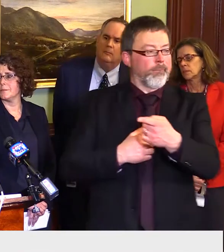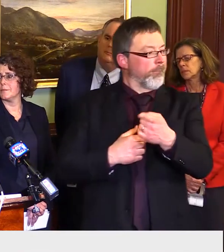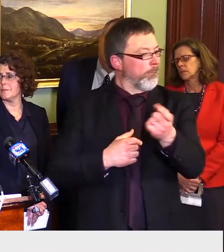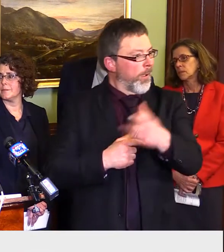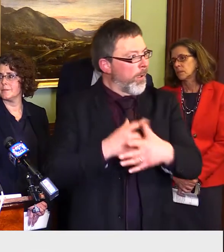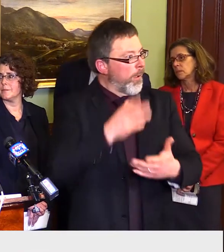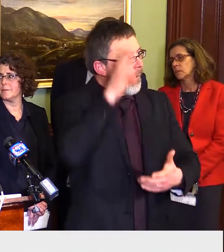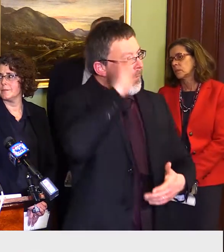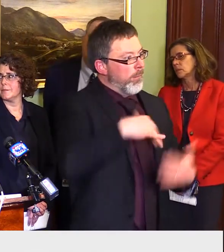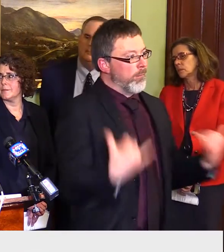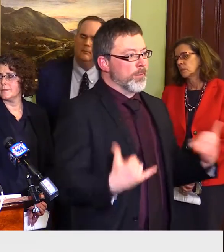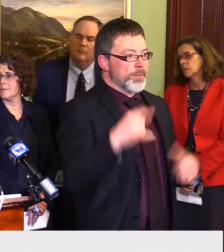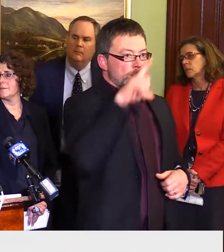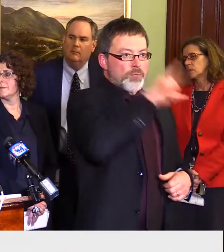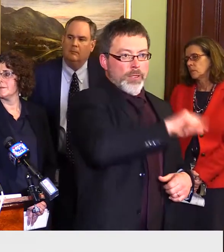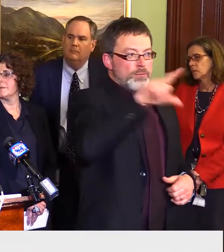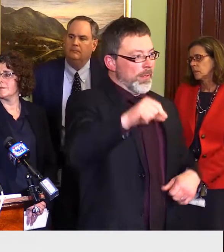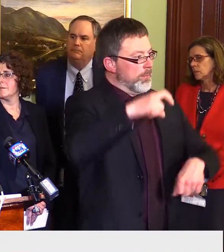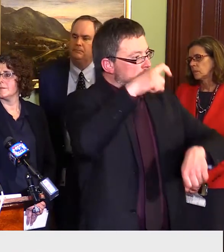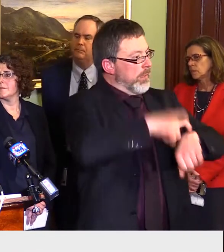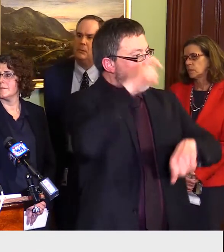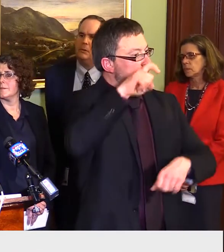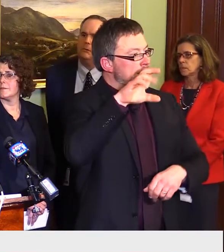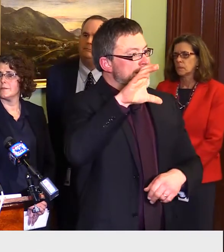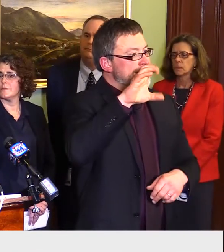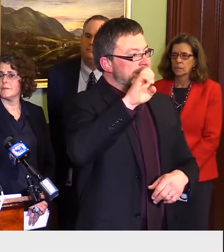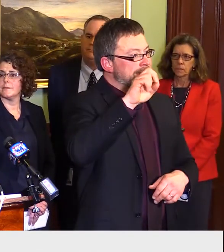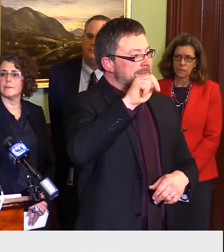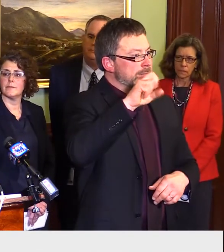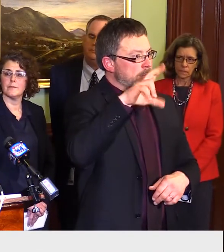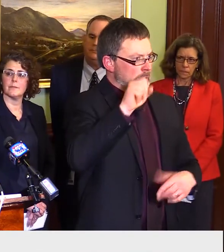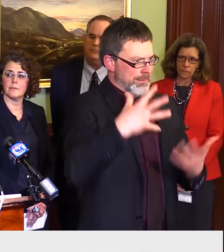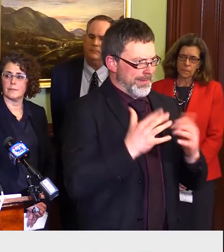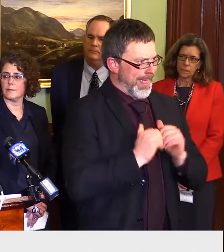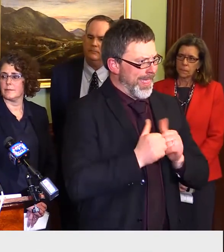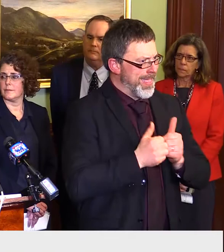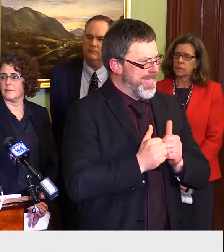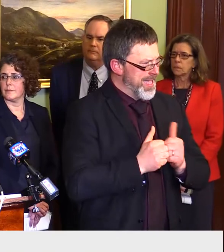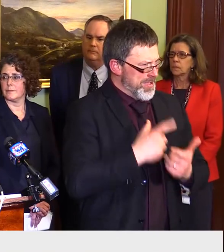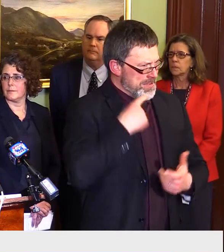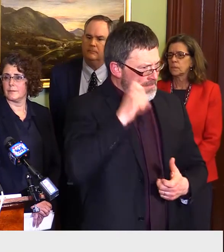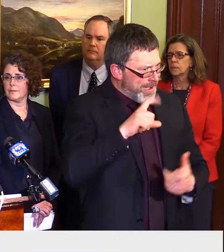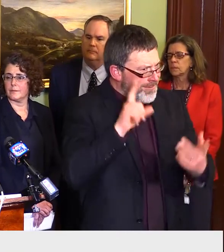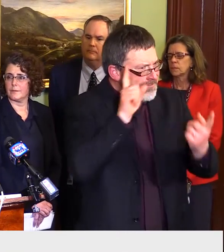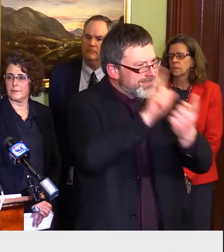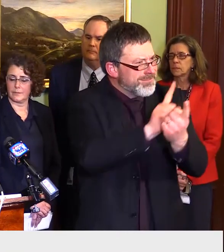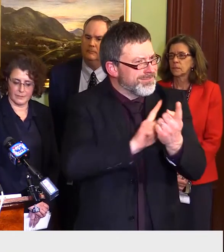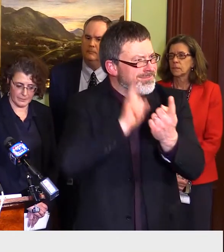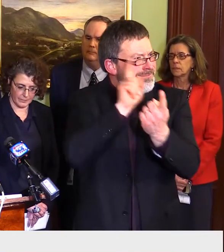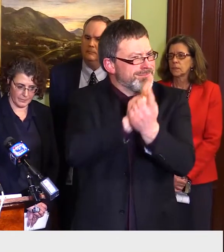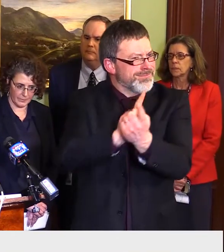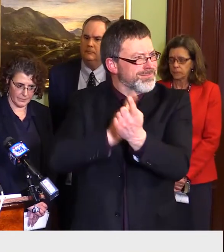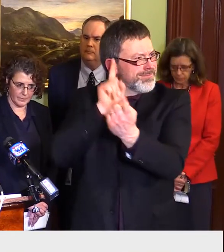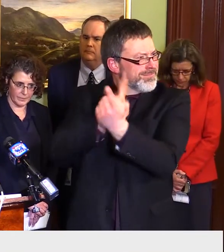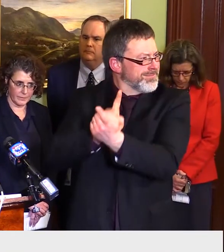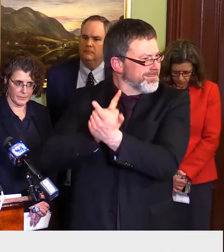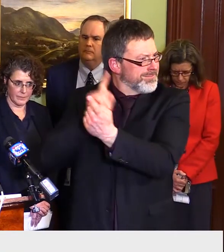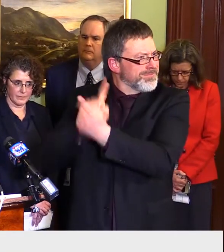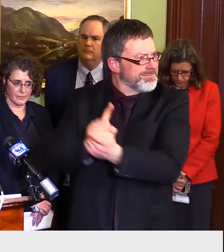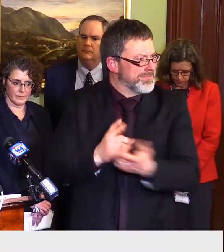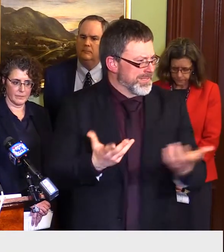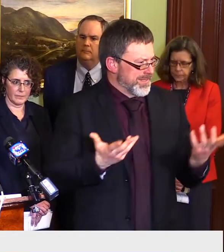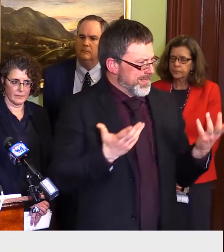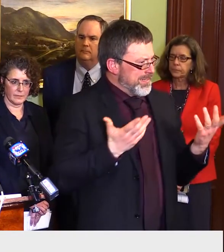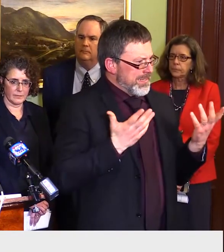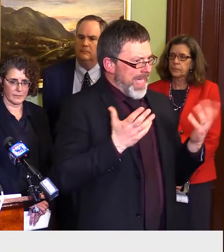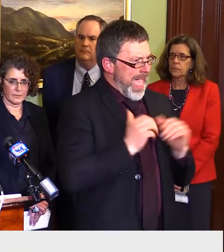Trump's emergency declaration today? Do you think it goes far enough, and how do we expect it to help us in terms of funding or